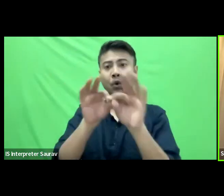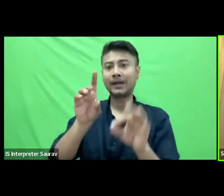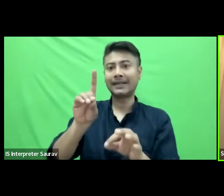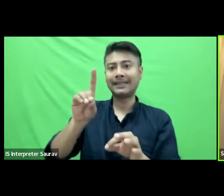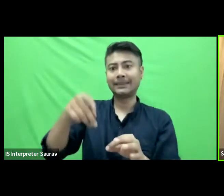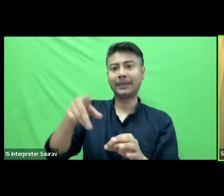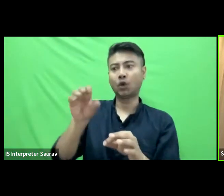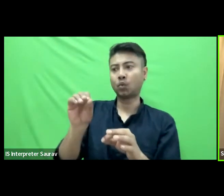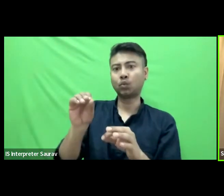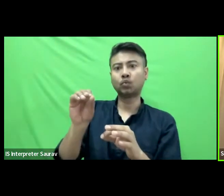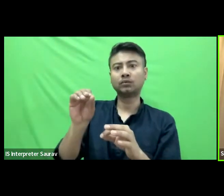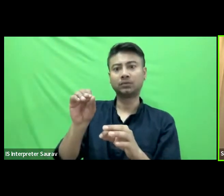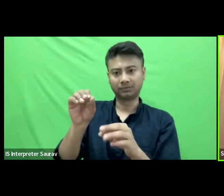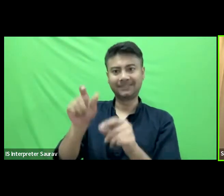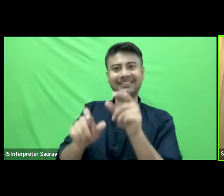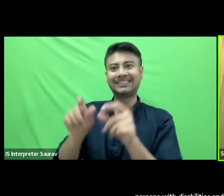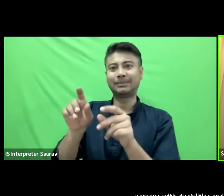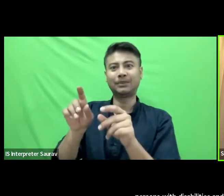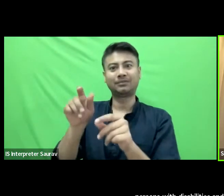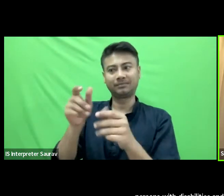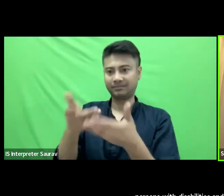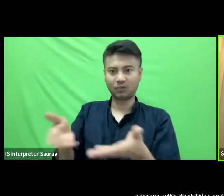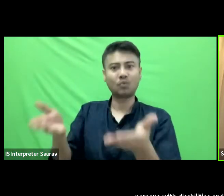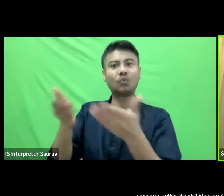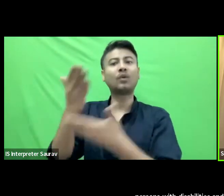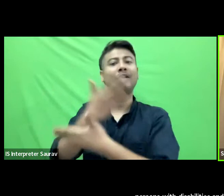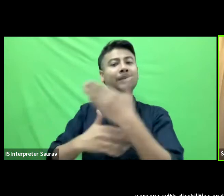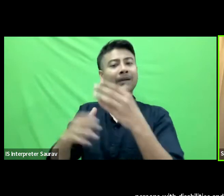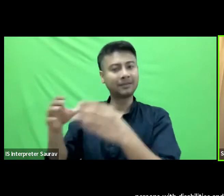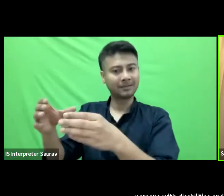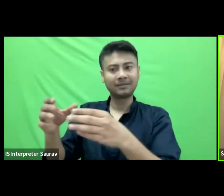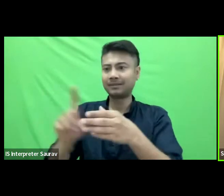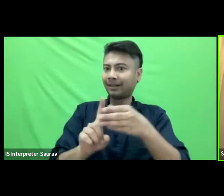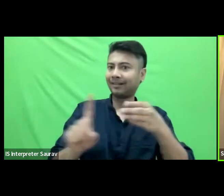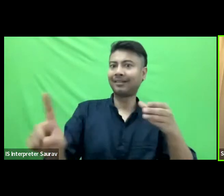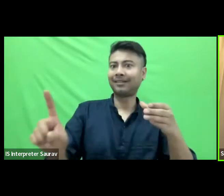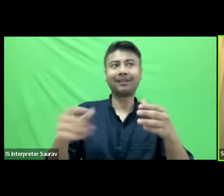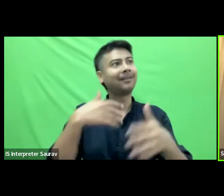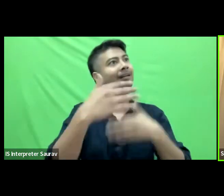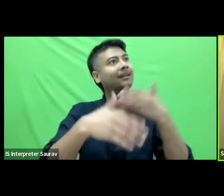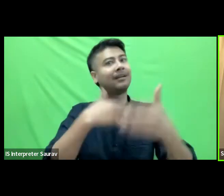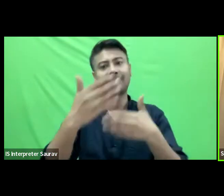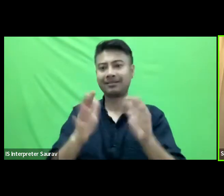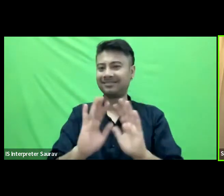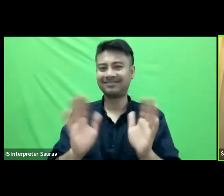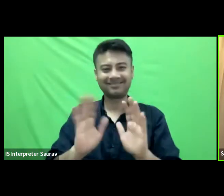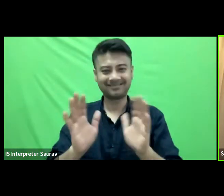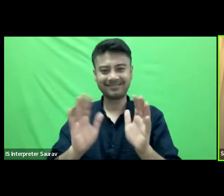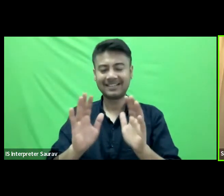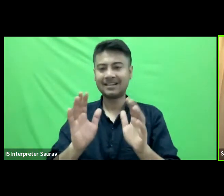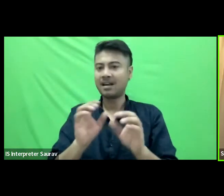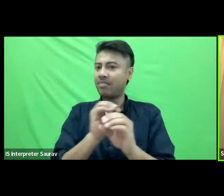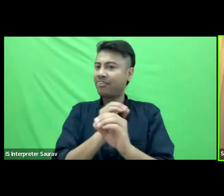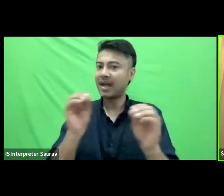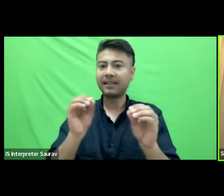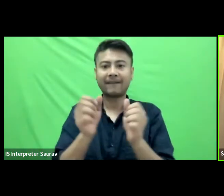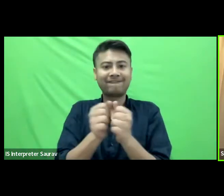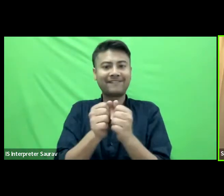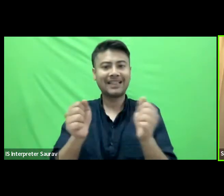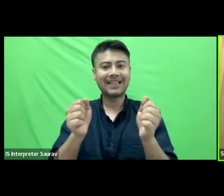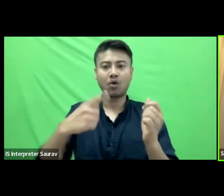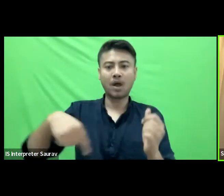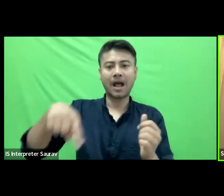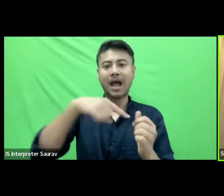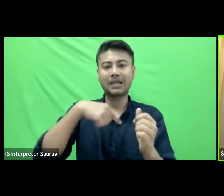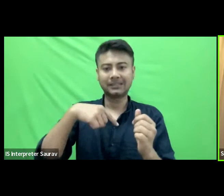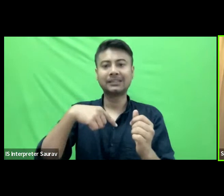themselves, not without us, not for us, without us. Again, that mantra is so vitally important. And we have to be looking across really